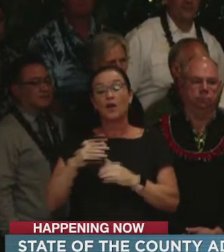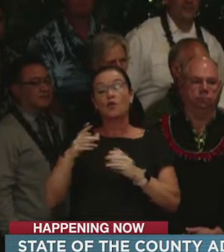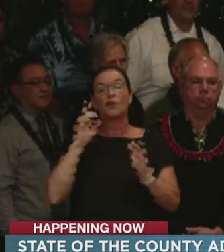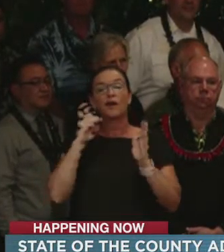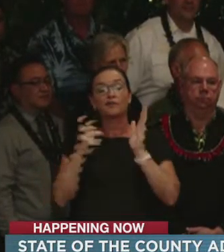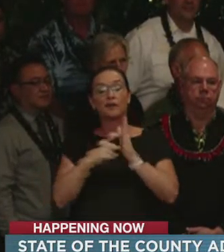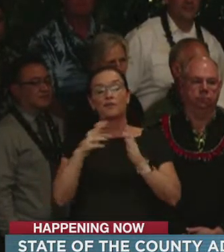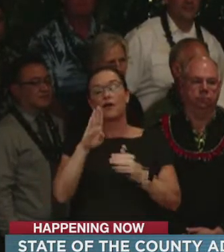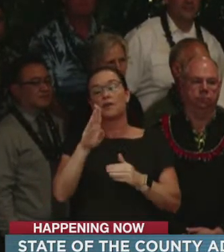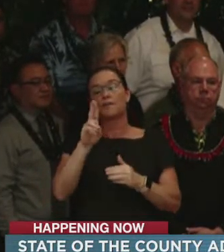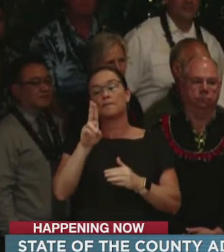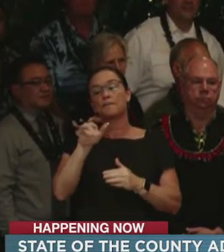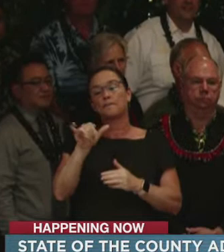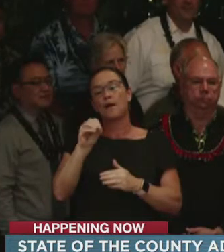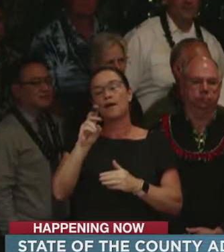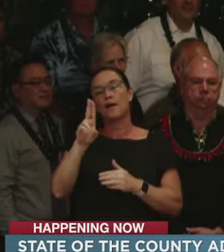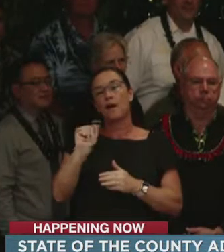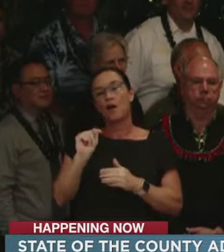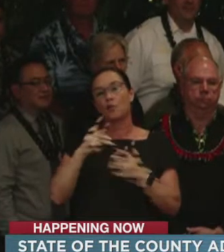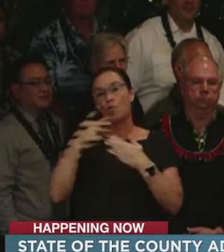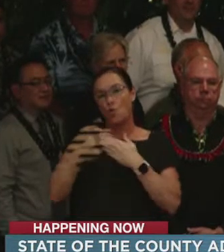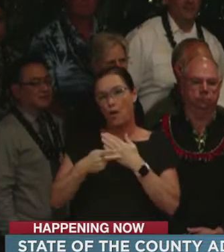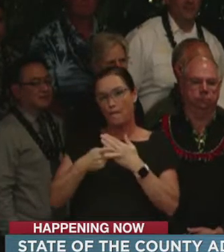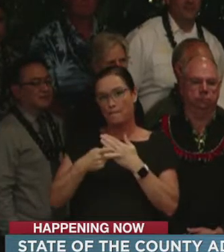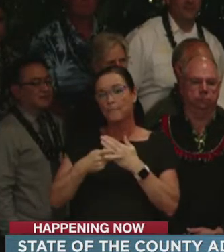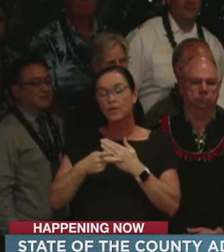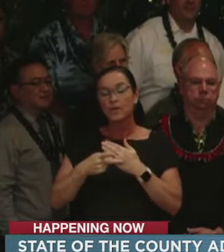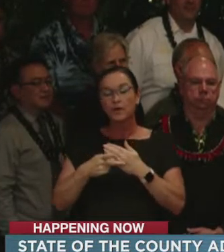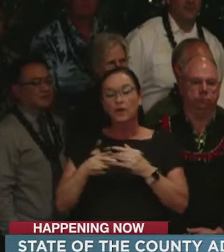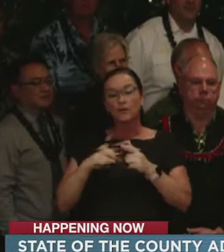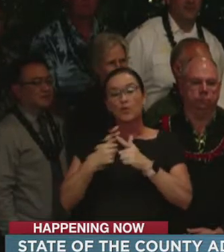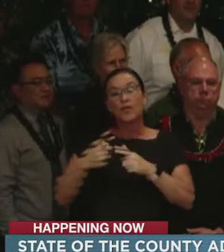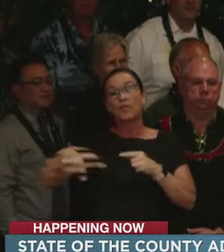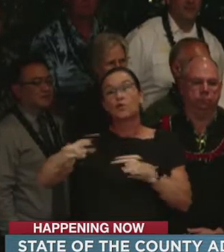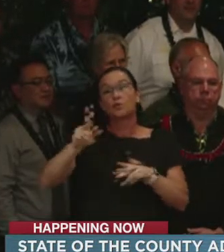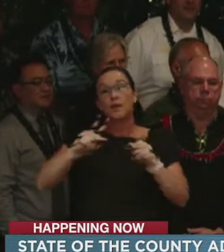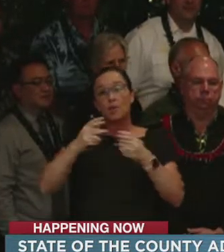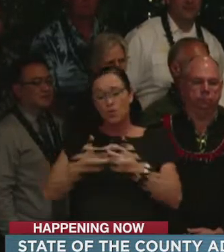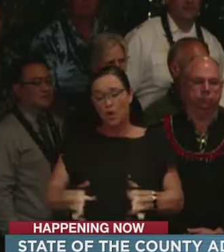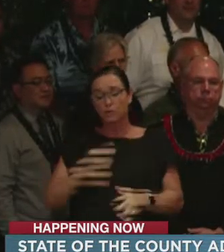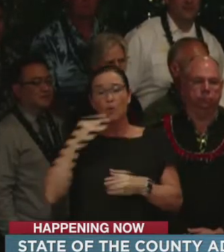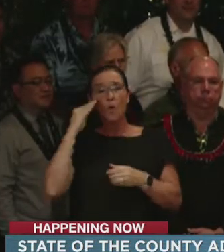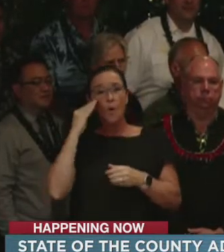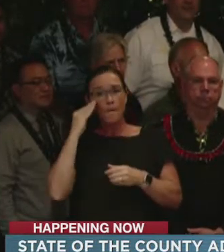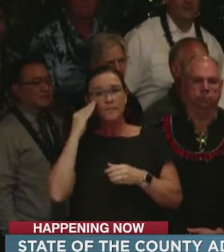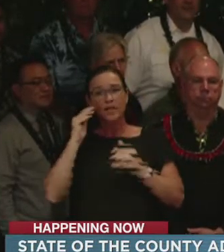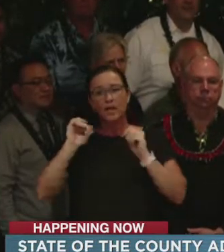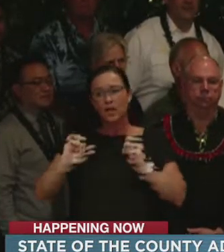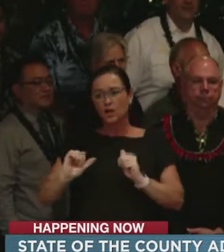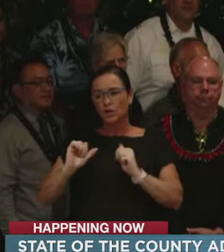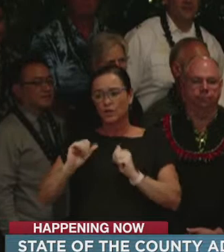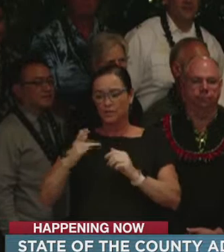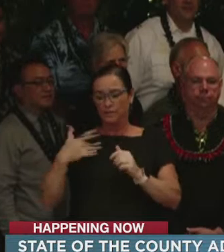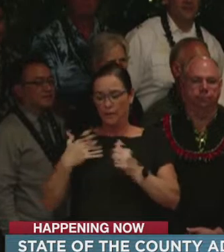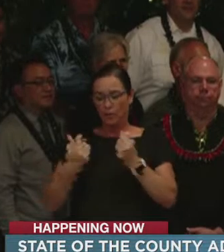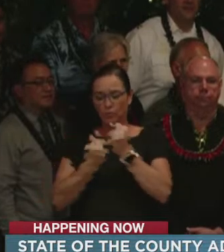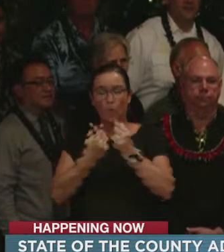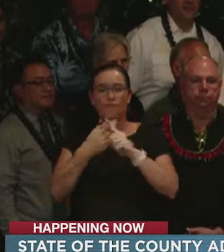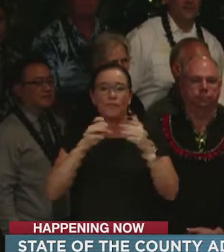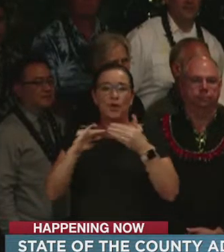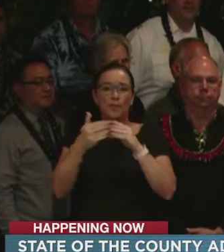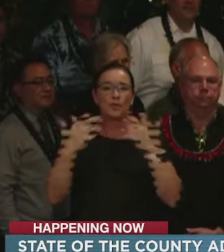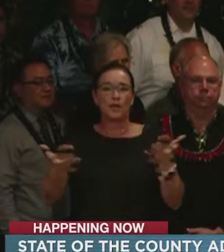as the path forward, giving those who lost their homes a leg up in the remaining part of our community here on Hawaii